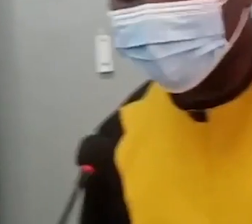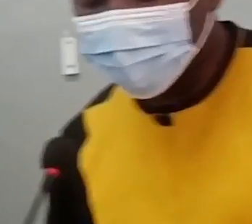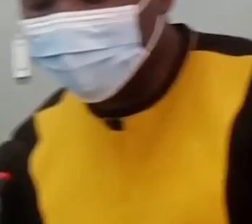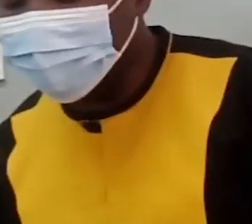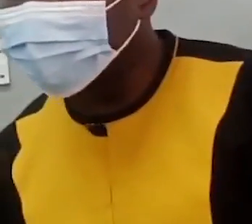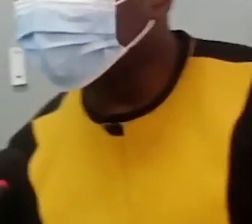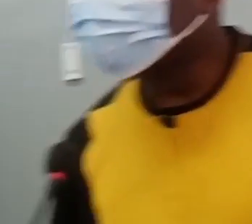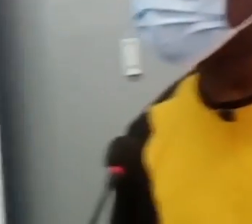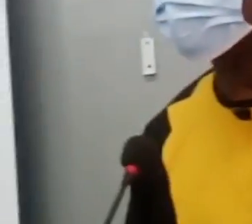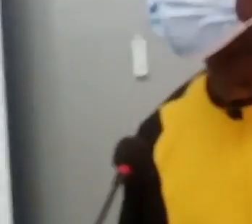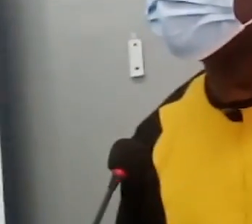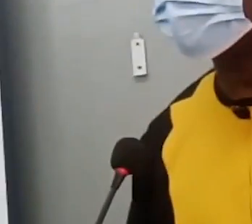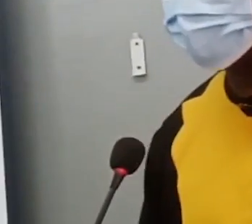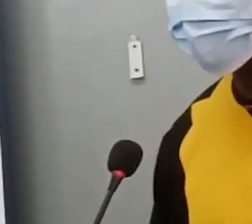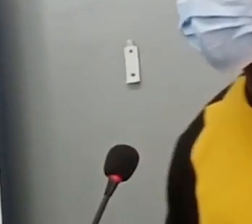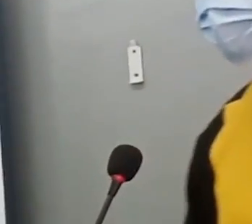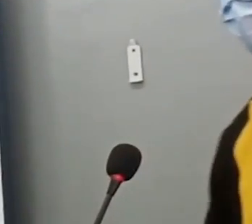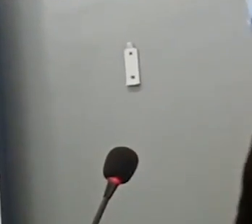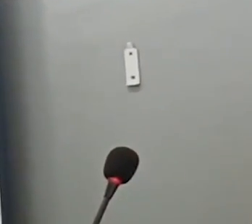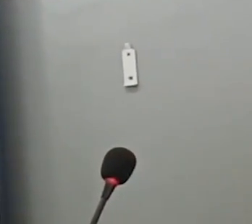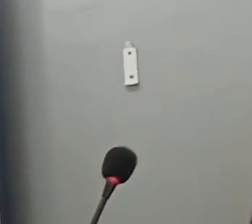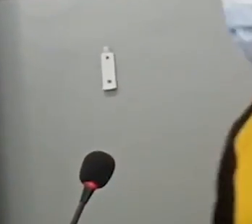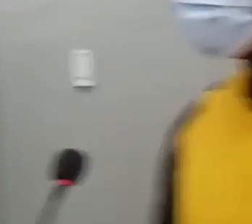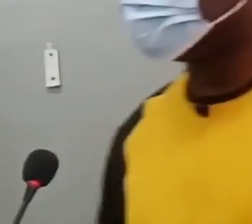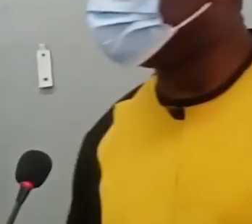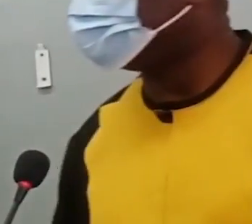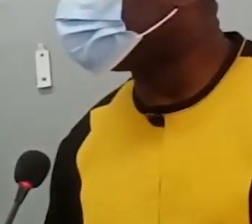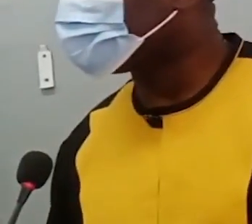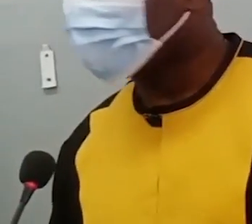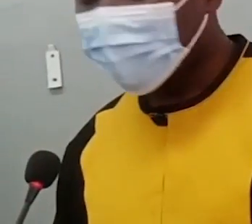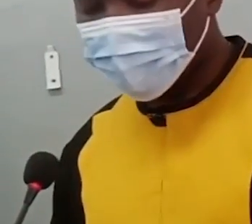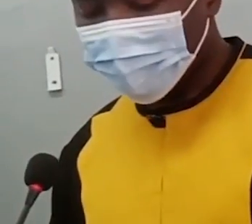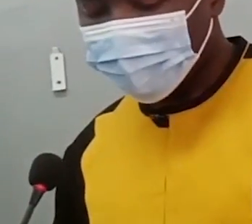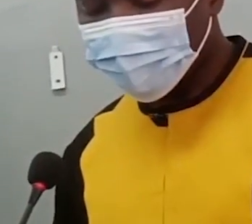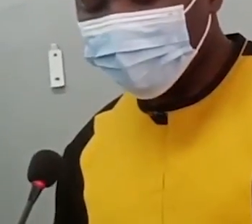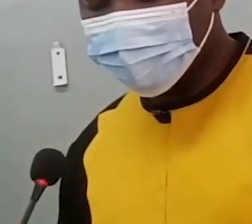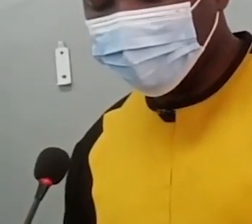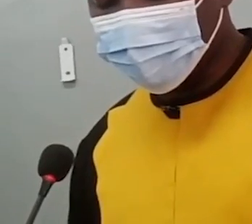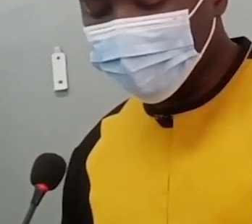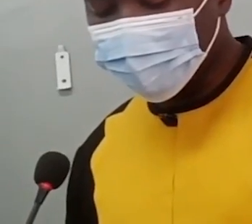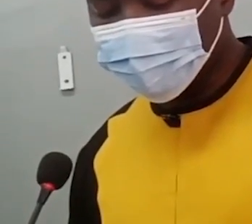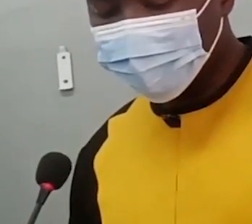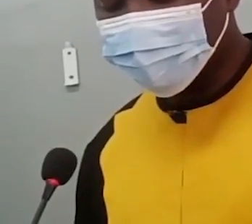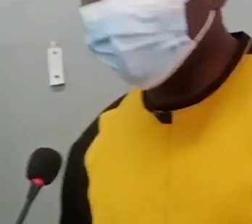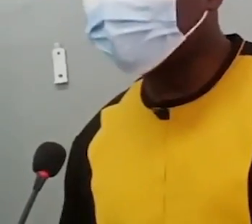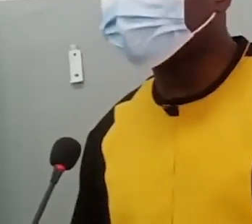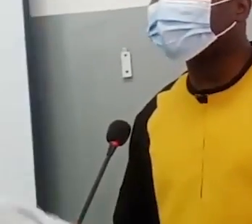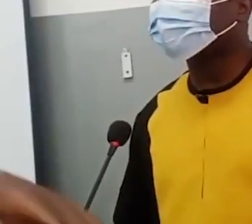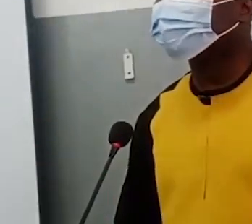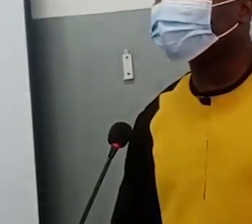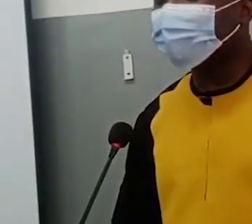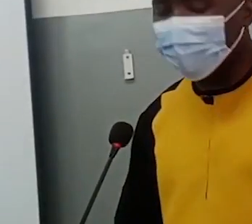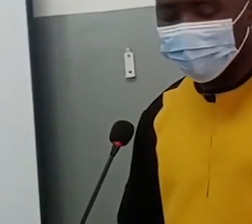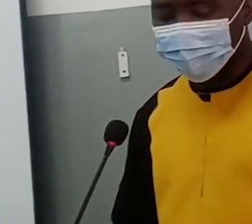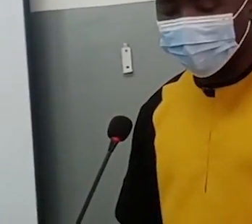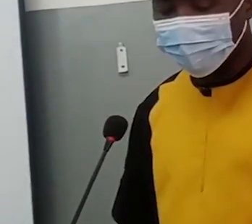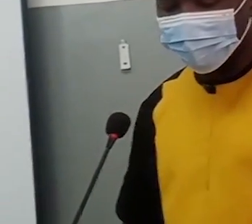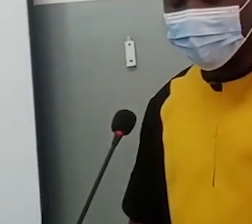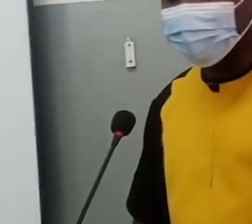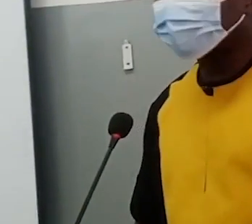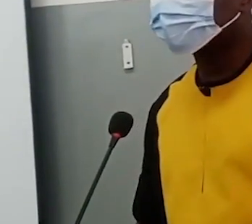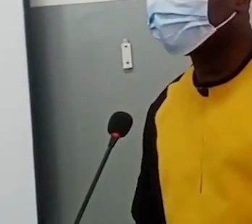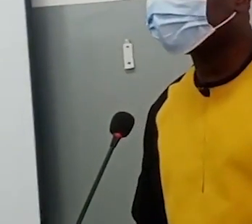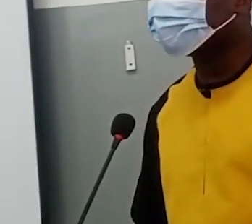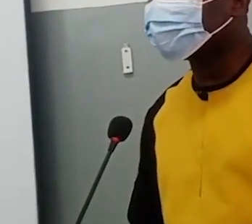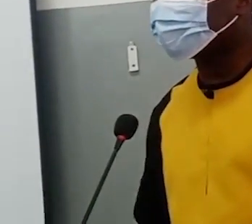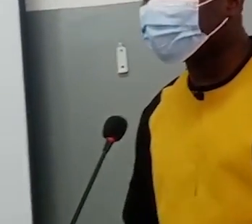It is not our intention to have done this later on, but due to prior discussions we had with